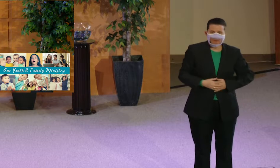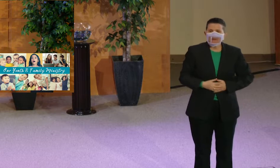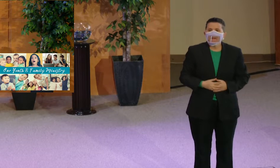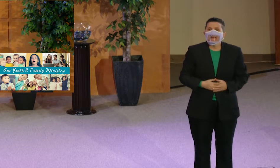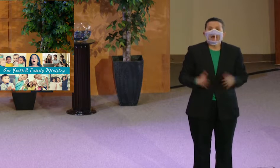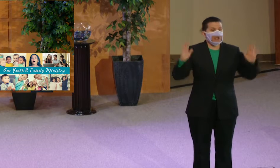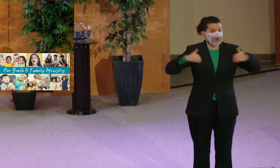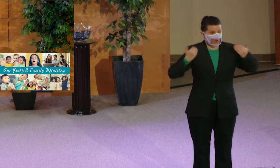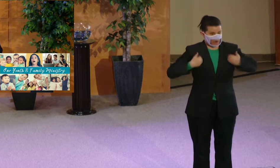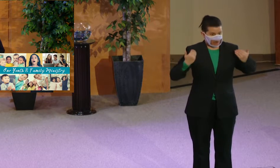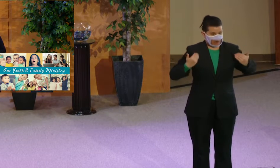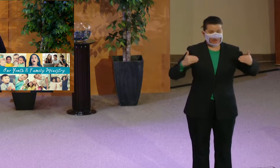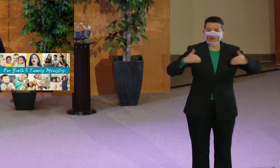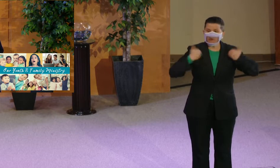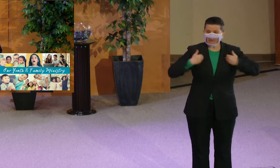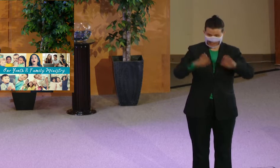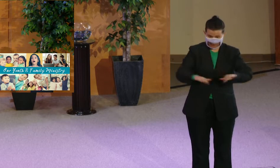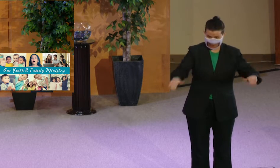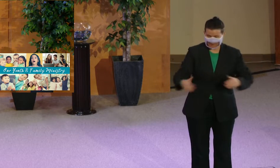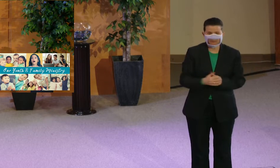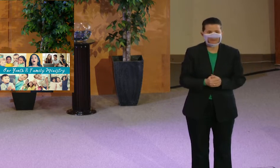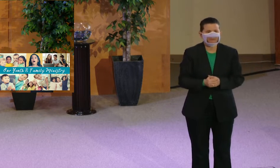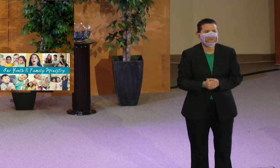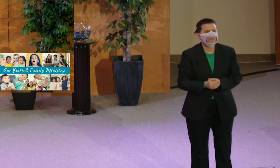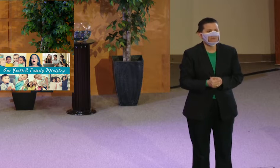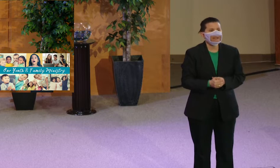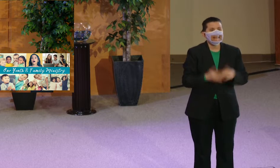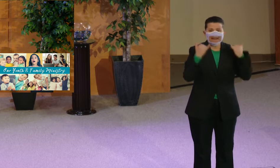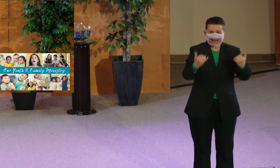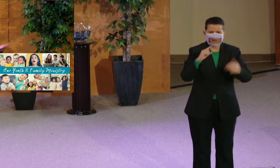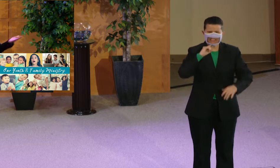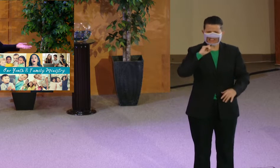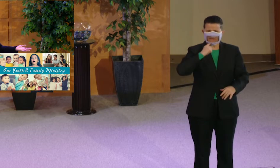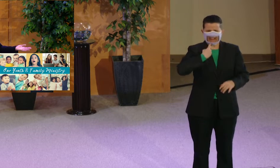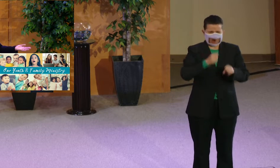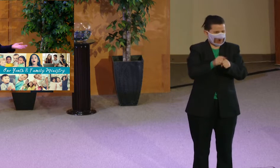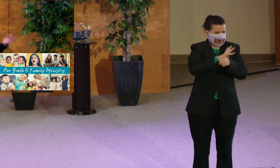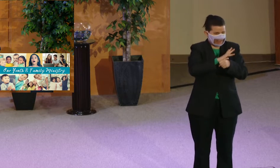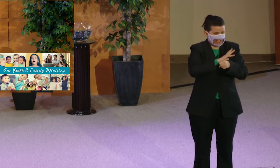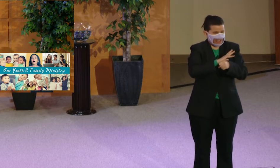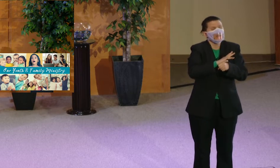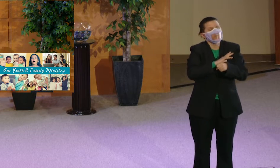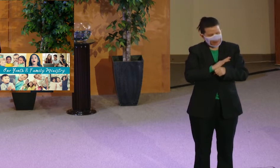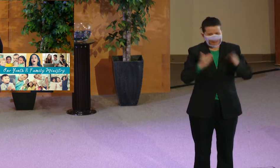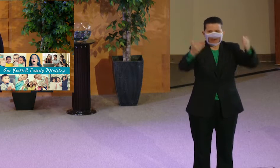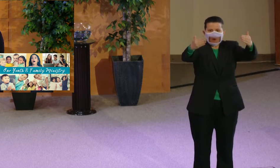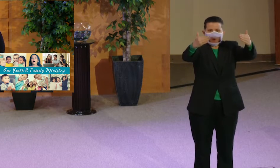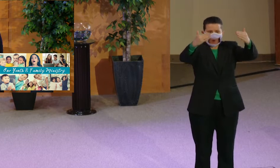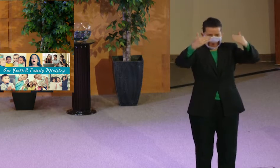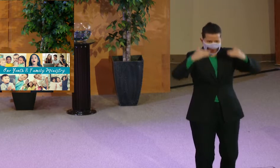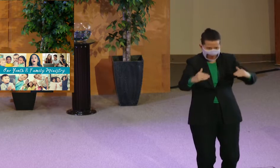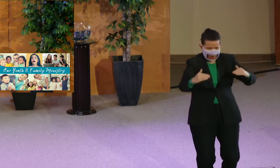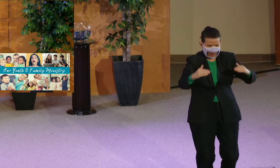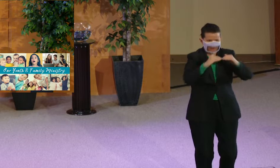They are here, and we are now finally down to stage 4. Thank you, God. So that's wonderful.